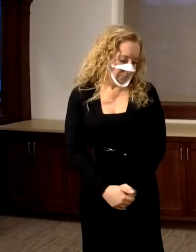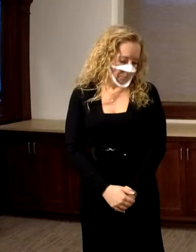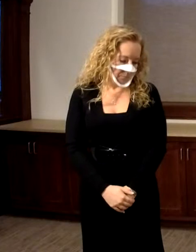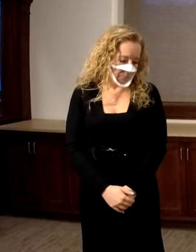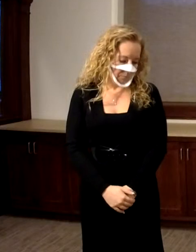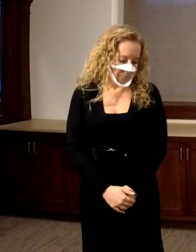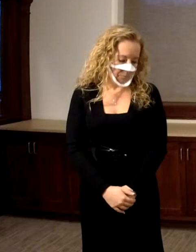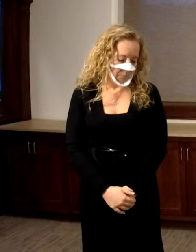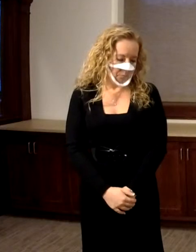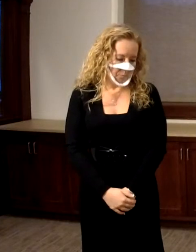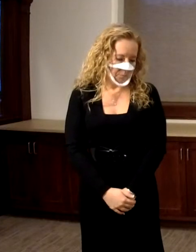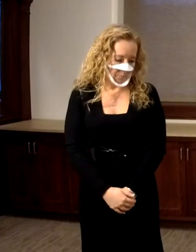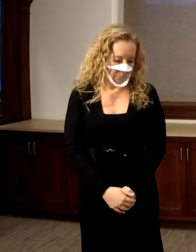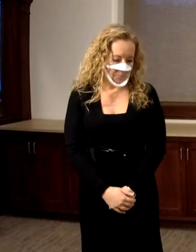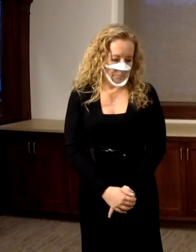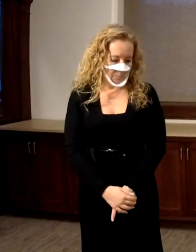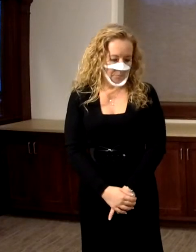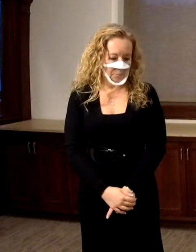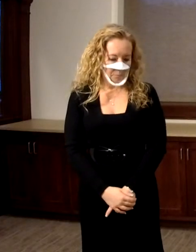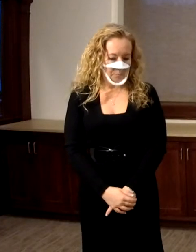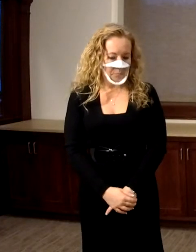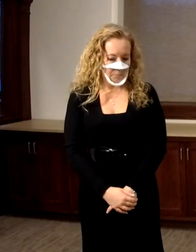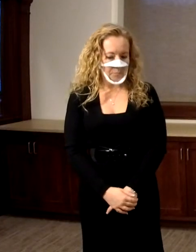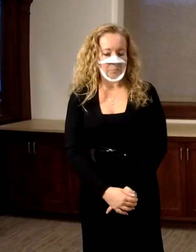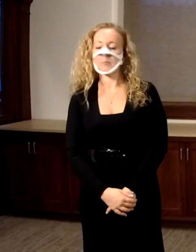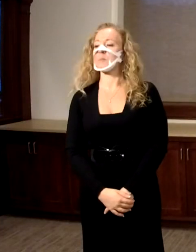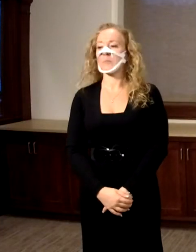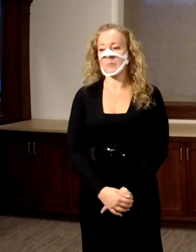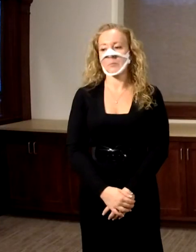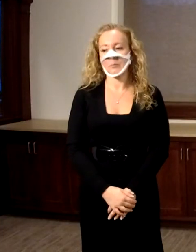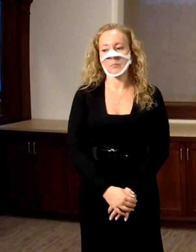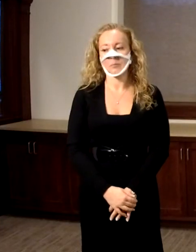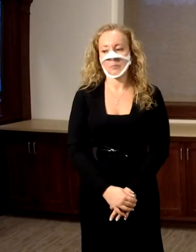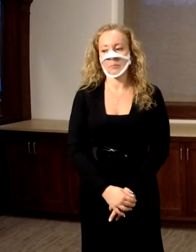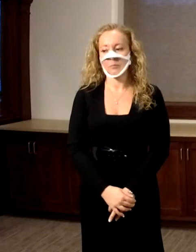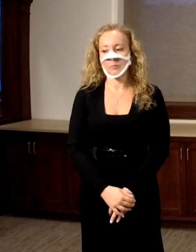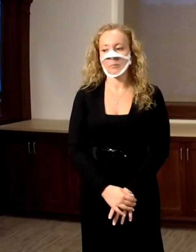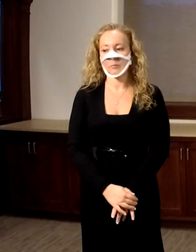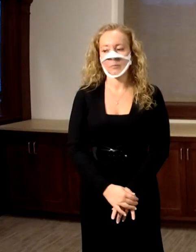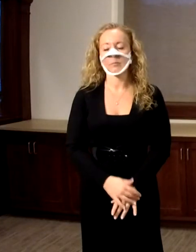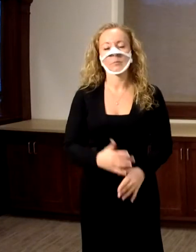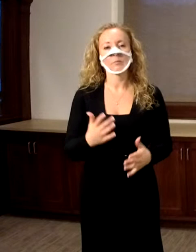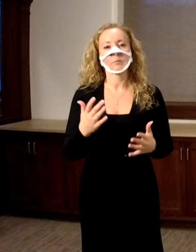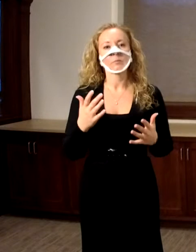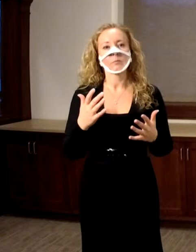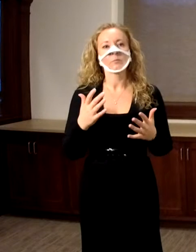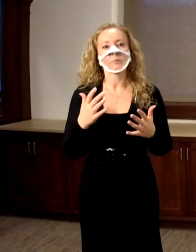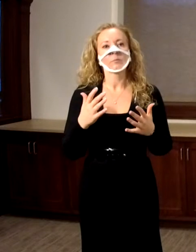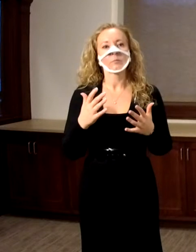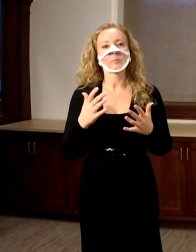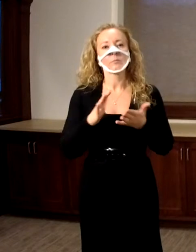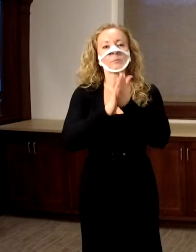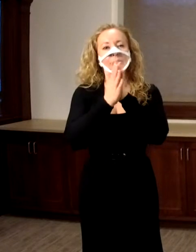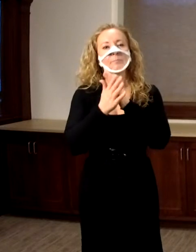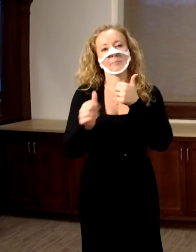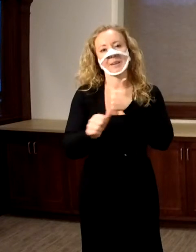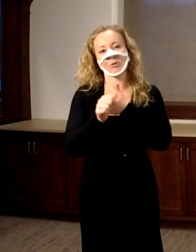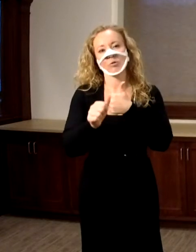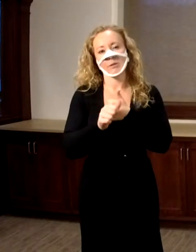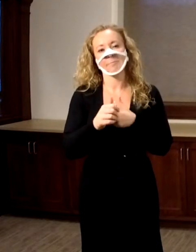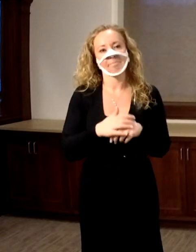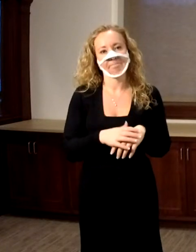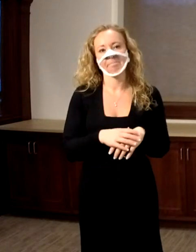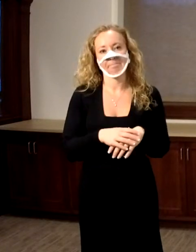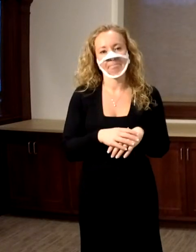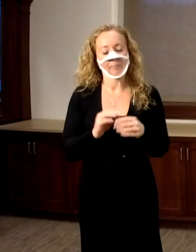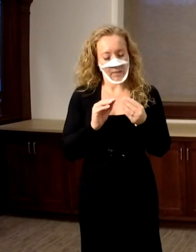Again, we see that we are getting in a very dangerous position with the numbers that we have. Dr.